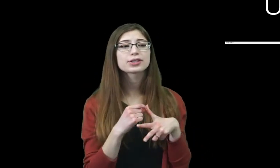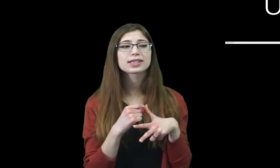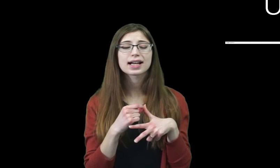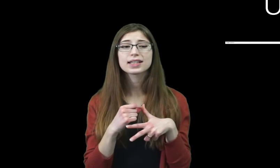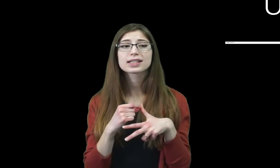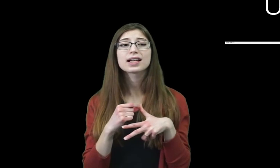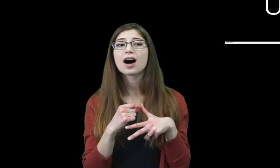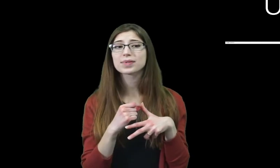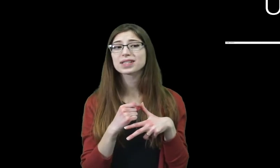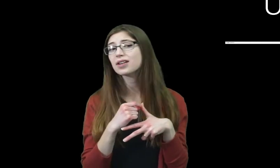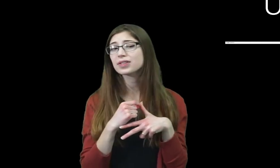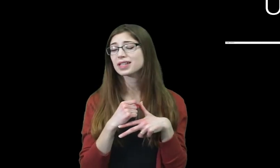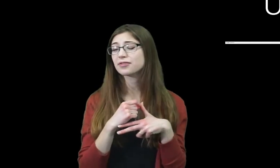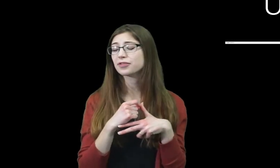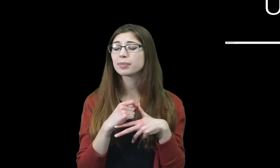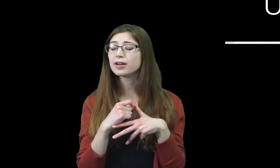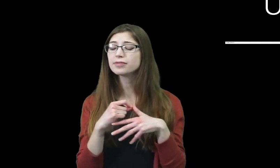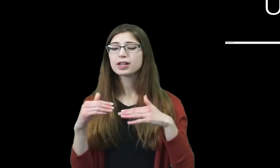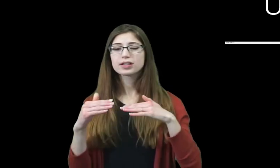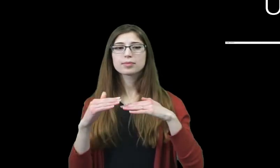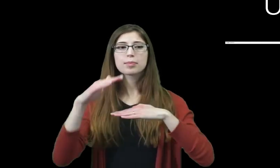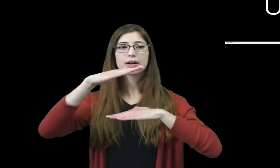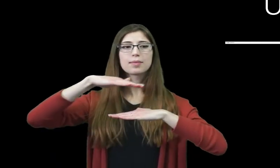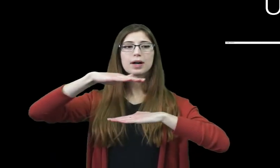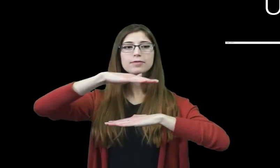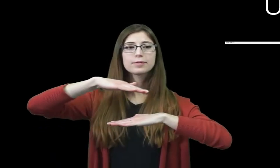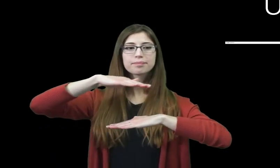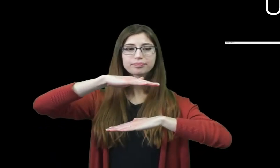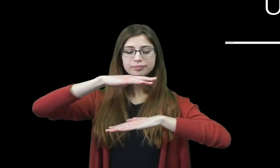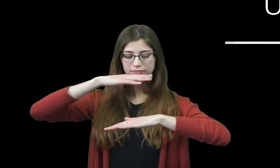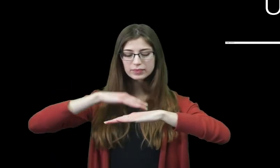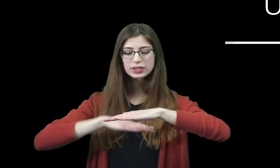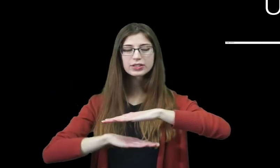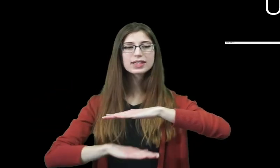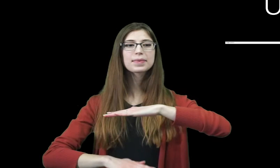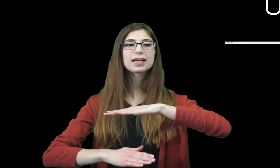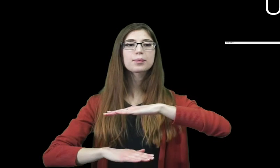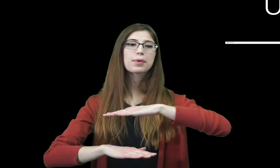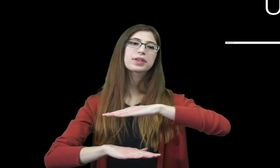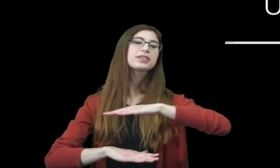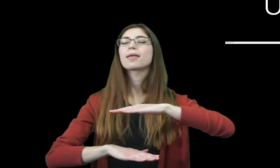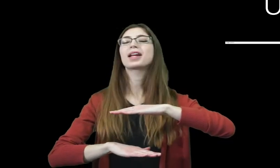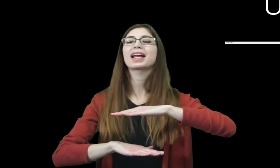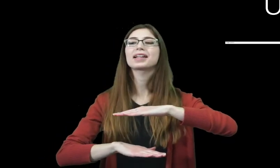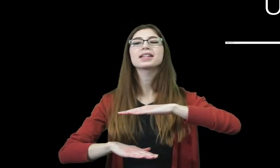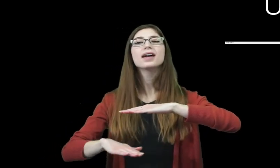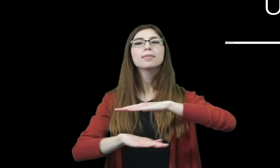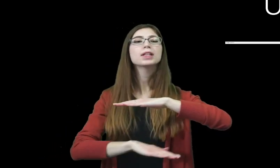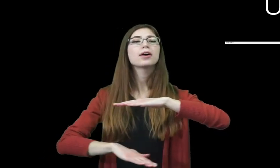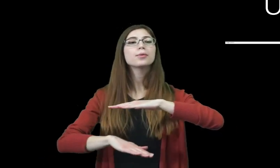sign that is the opposite of the sign for above. So remember, above. Do the same thing, but with your dominant hand below